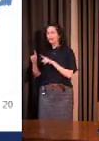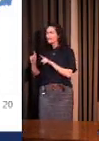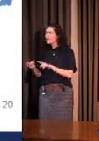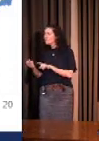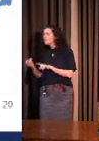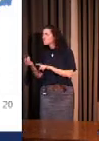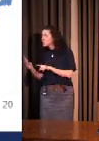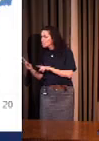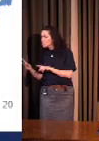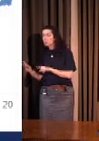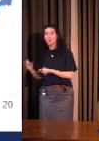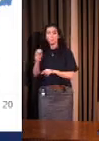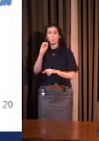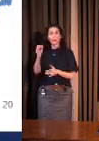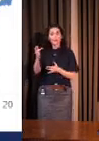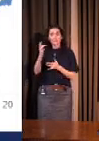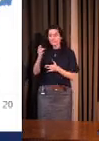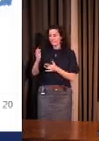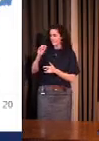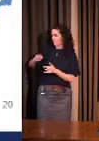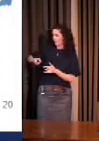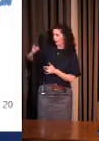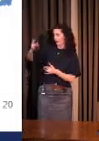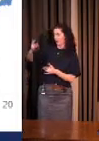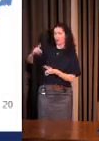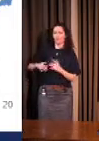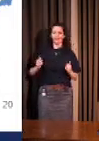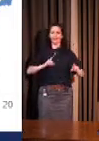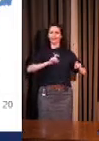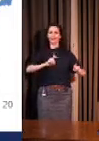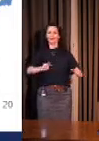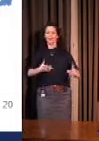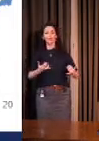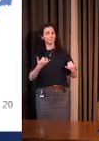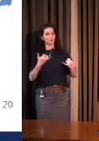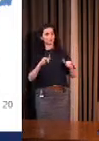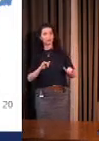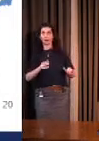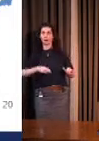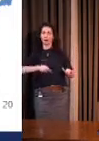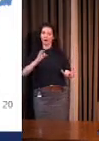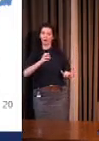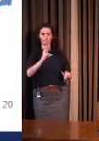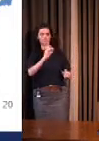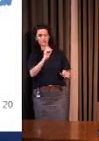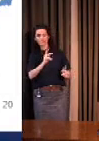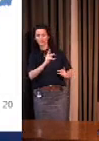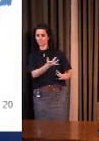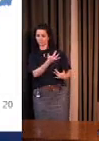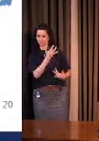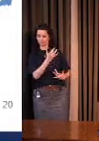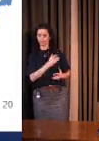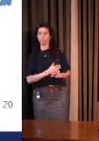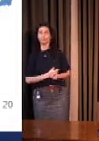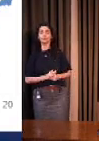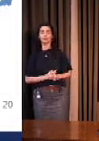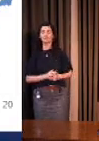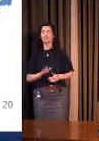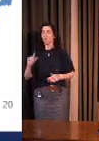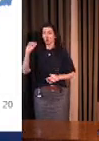tests. So it artificially inflated the percent positivity. What the governor said, it rings very true. I mean,